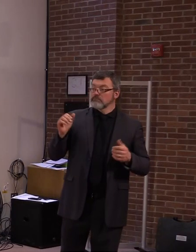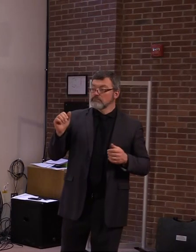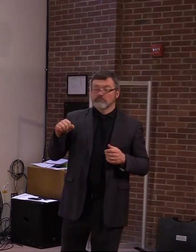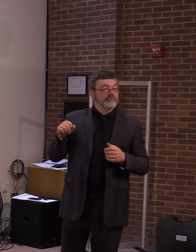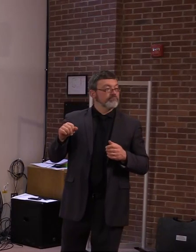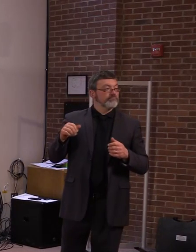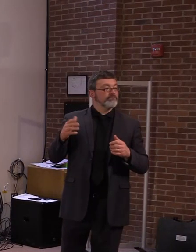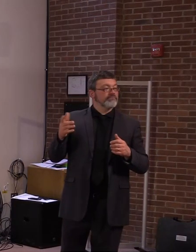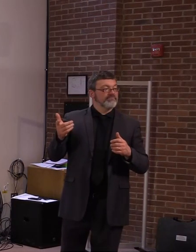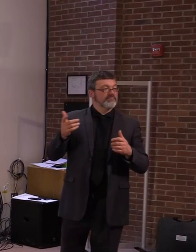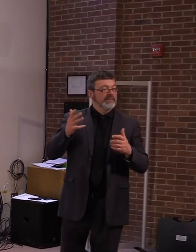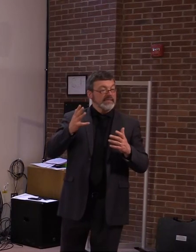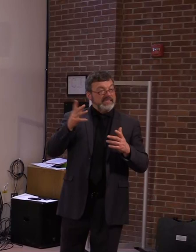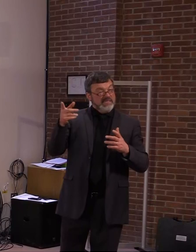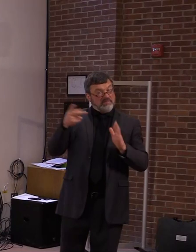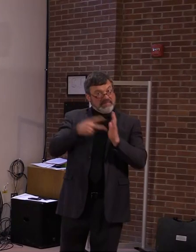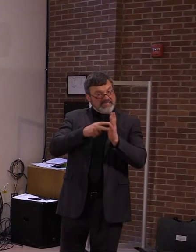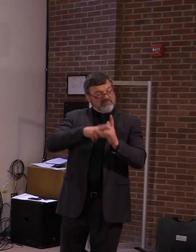area.